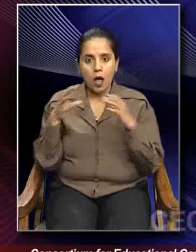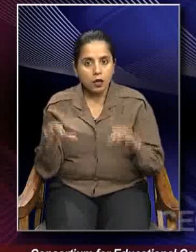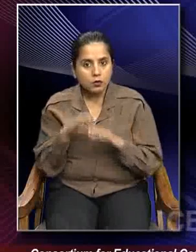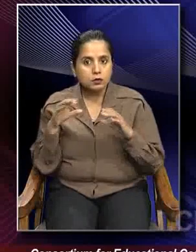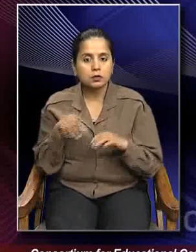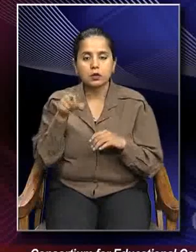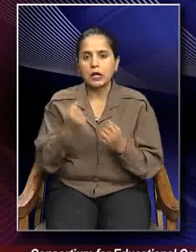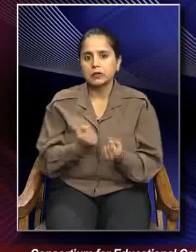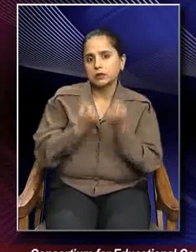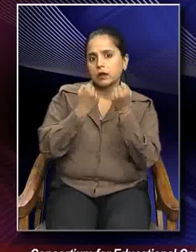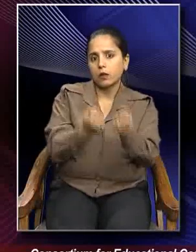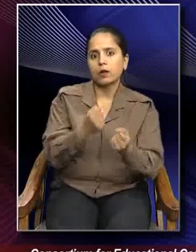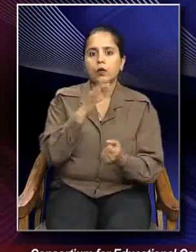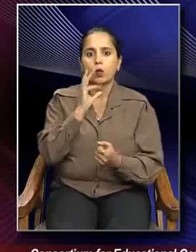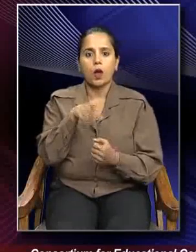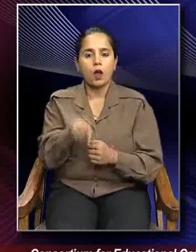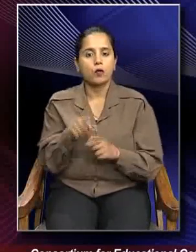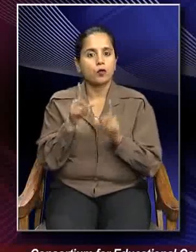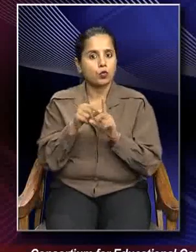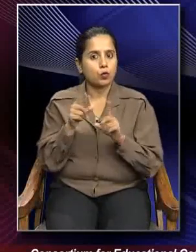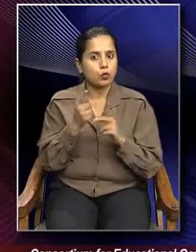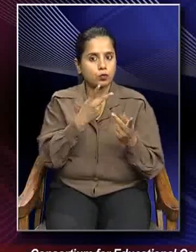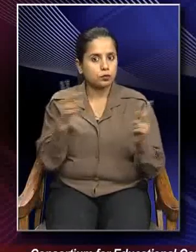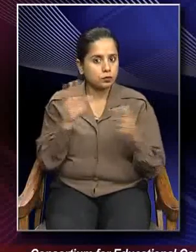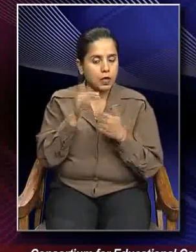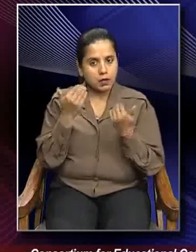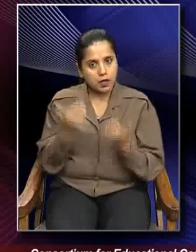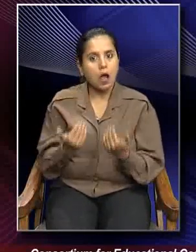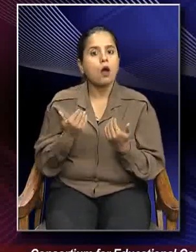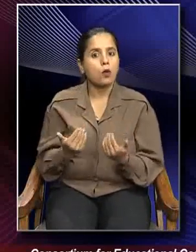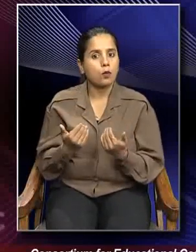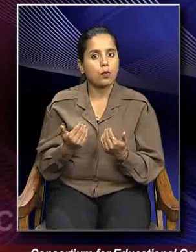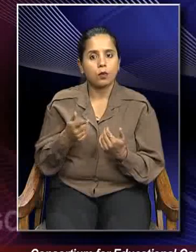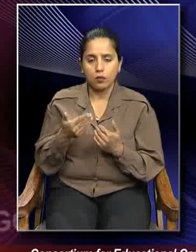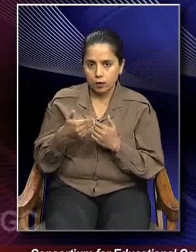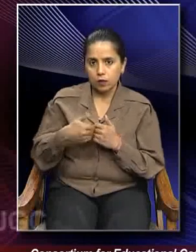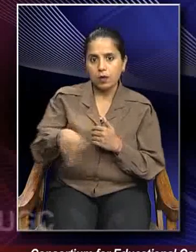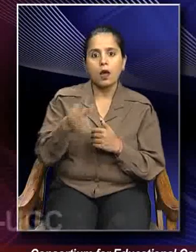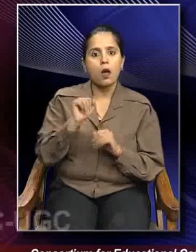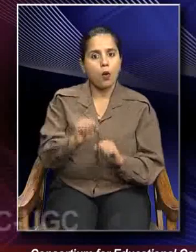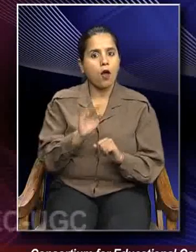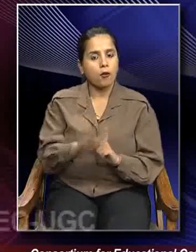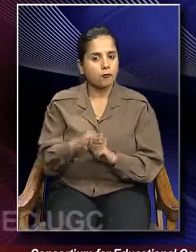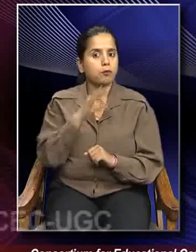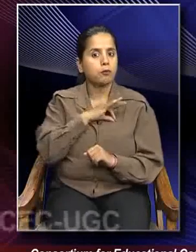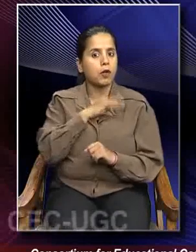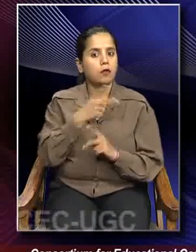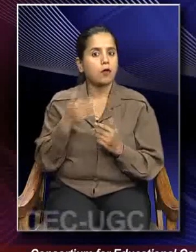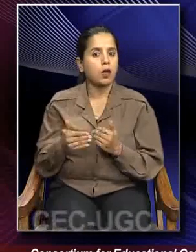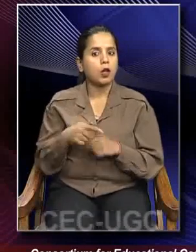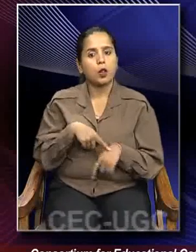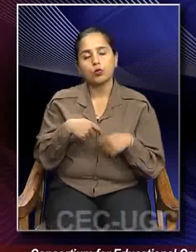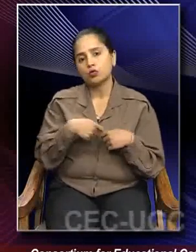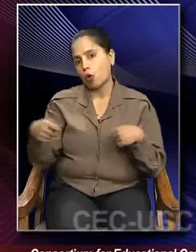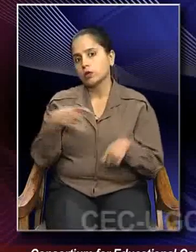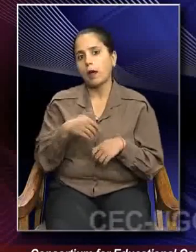a sacrifice performed now will bear its fruits after a long